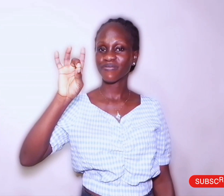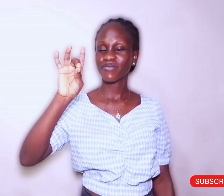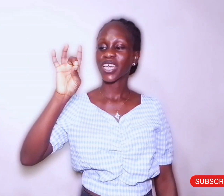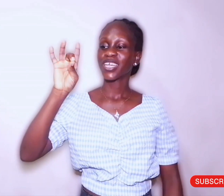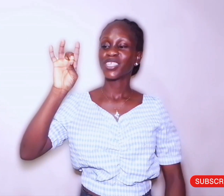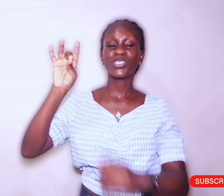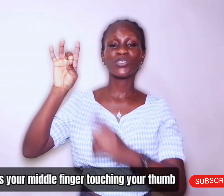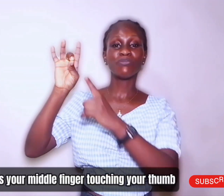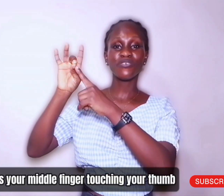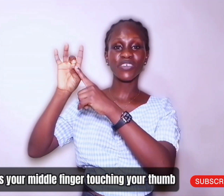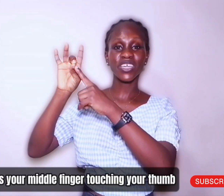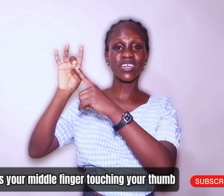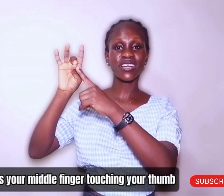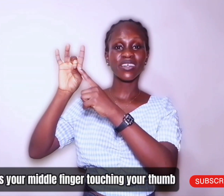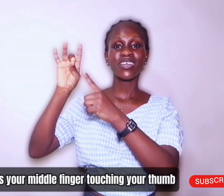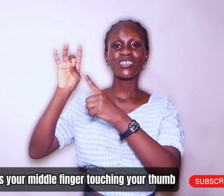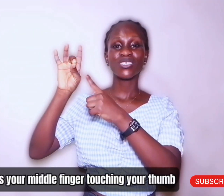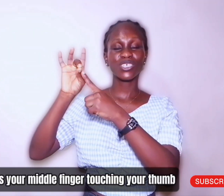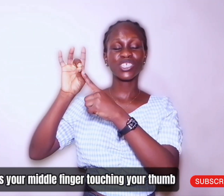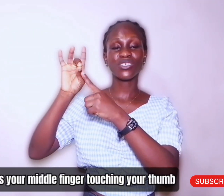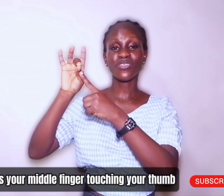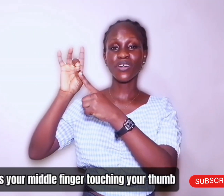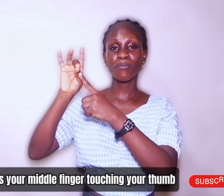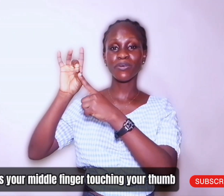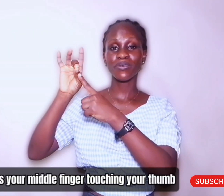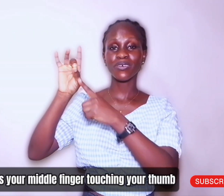'Your middle finger touching your thumb.